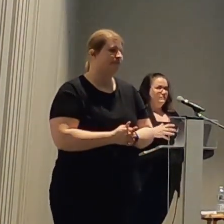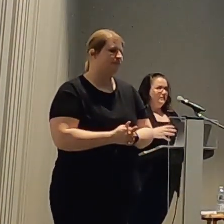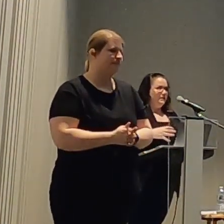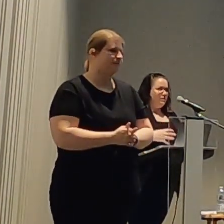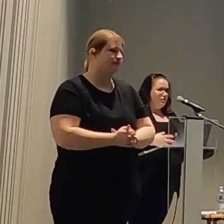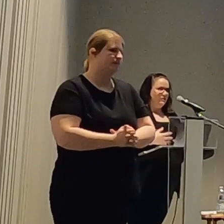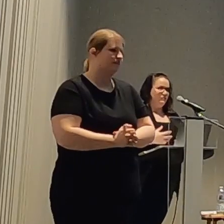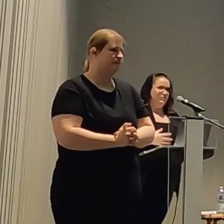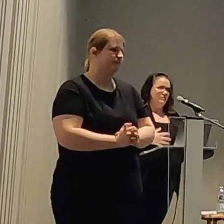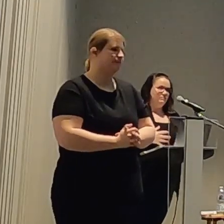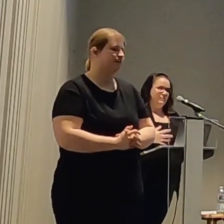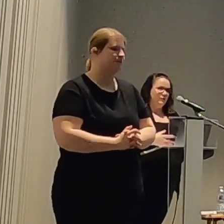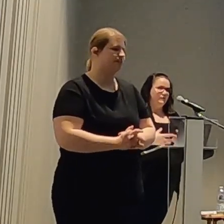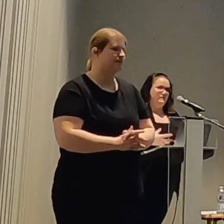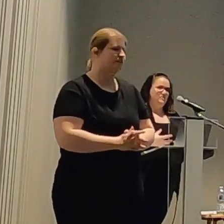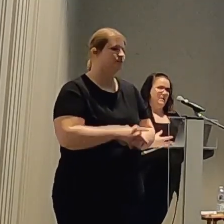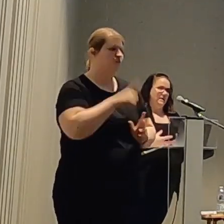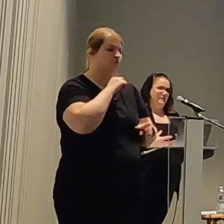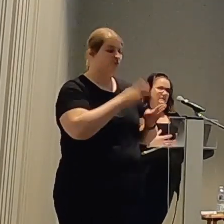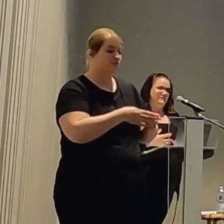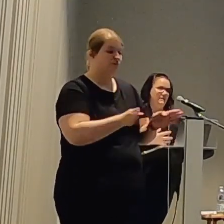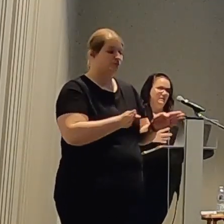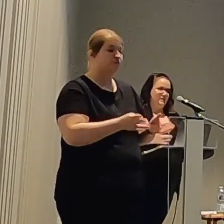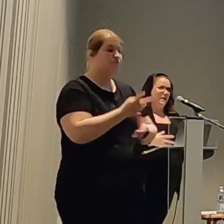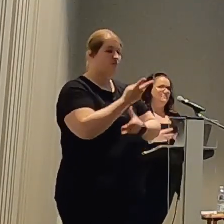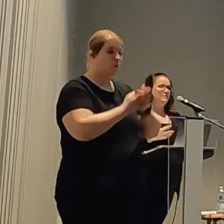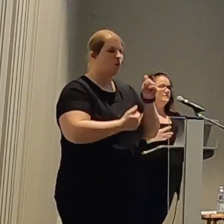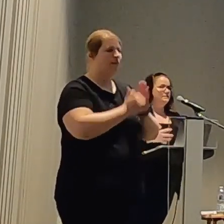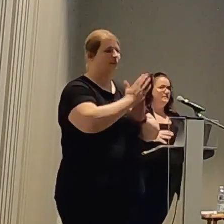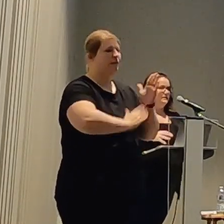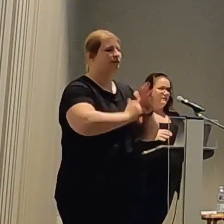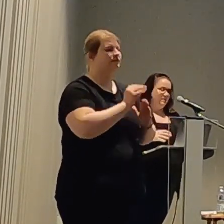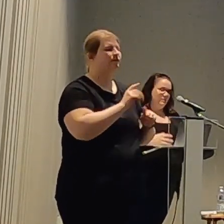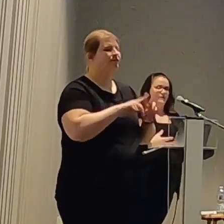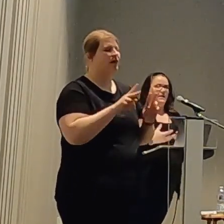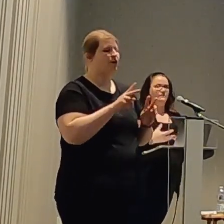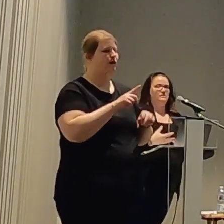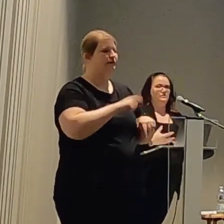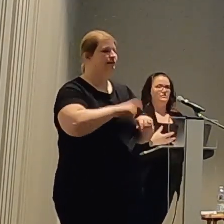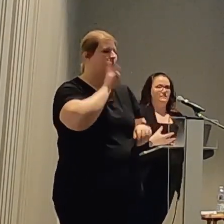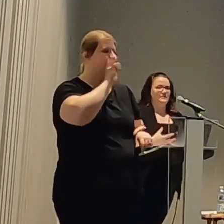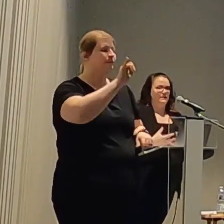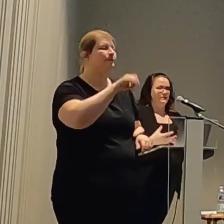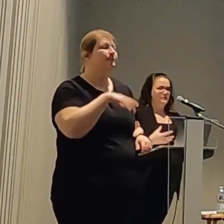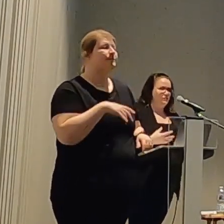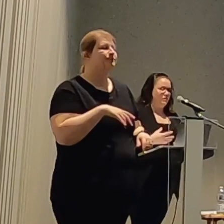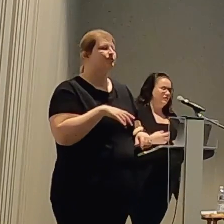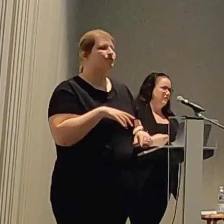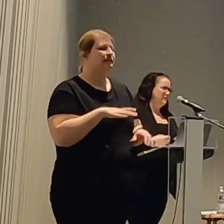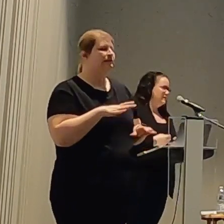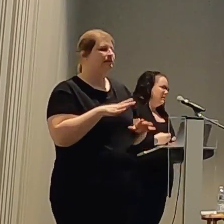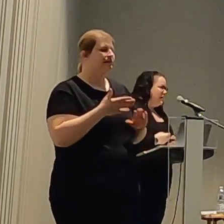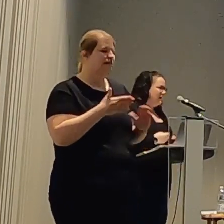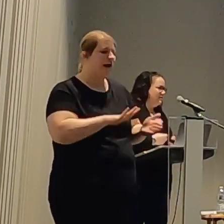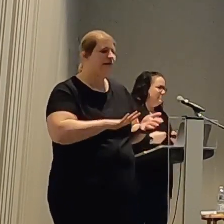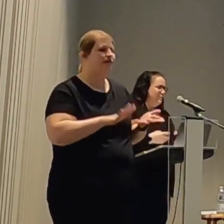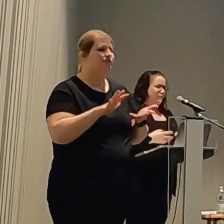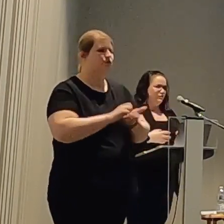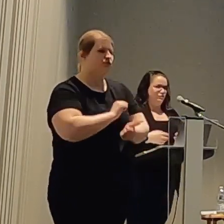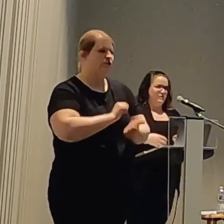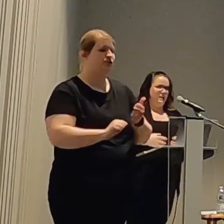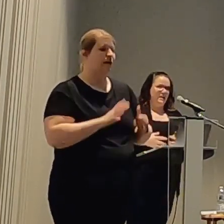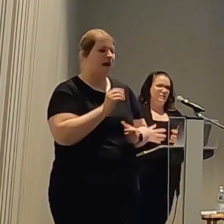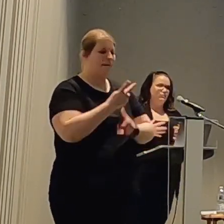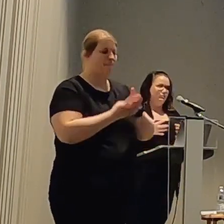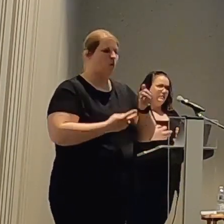So, in general, both of these paintings are timeless. They both have to do with death and destruction, and they